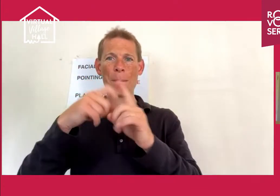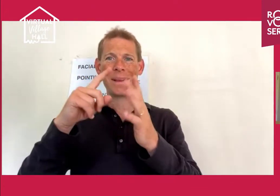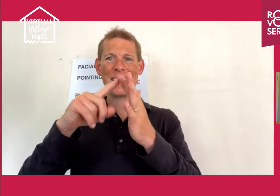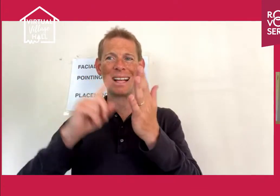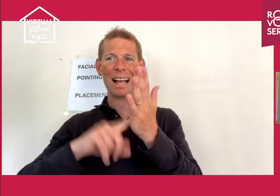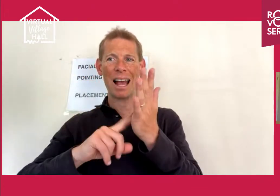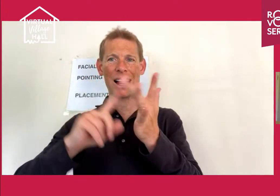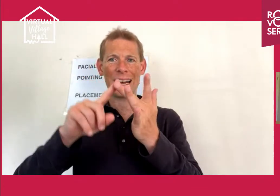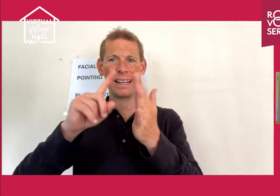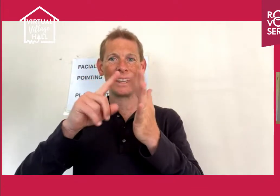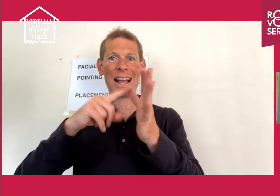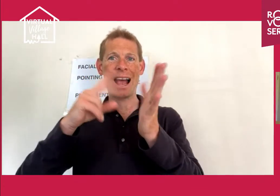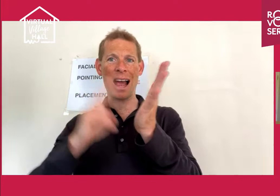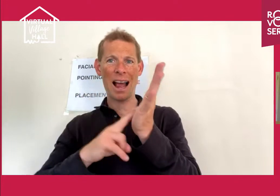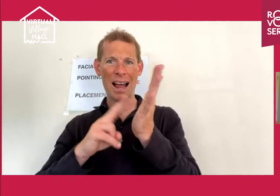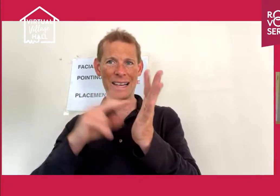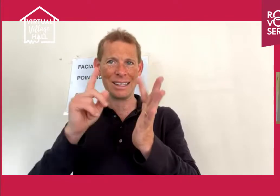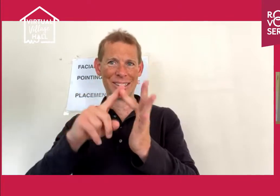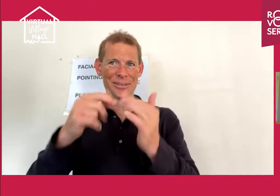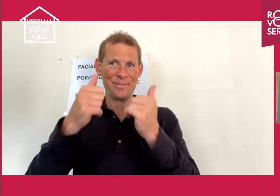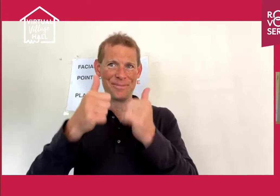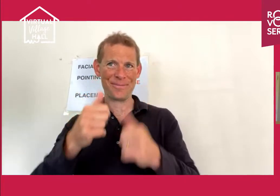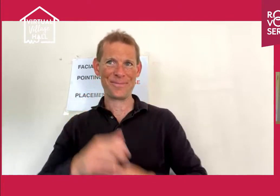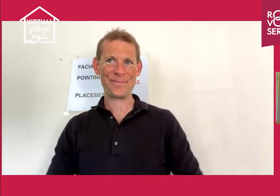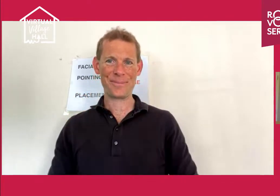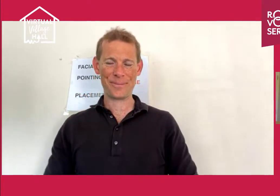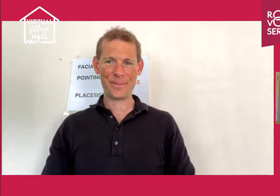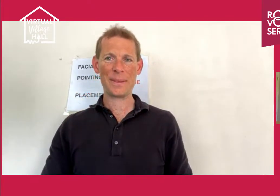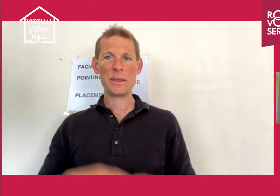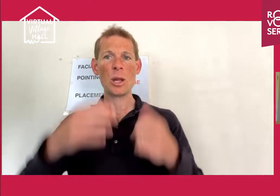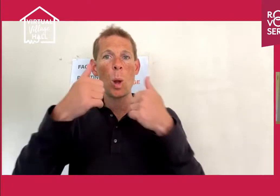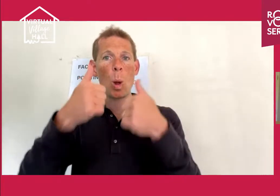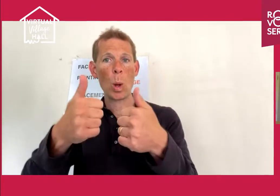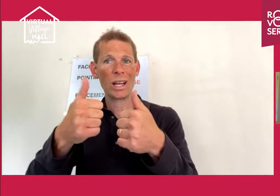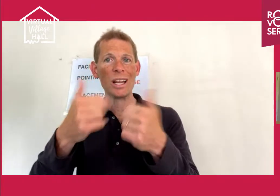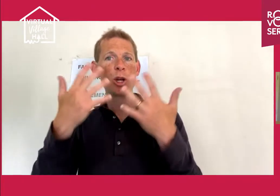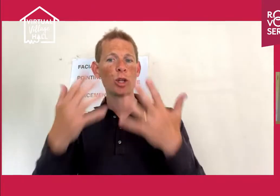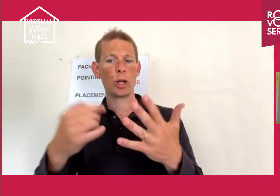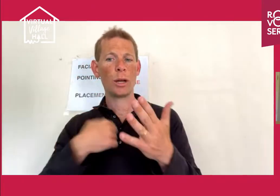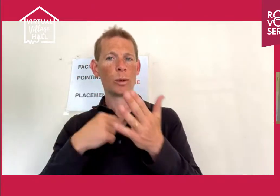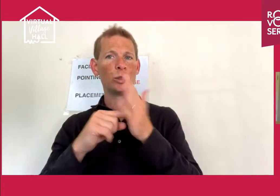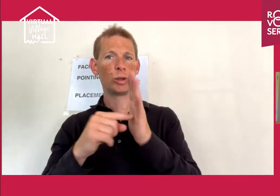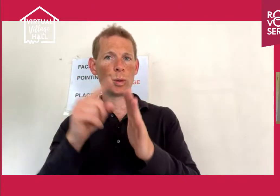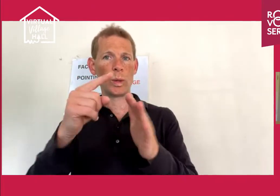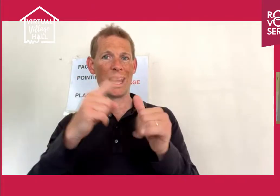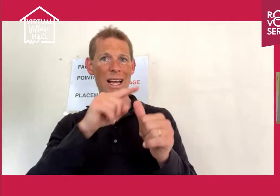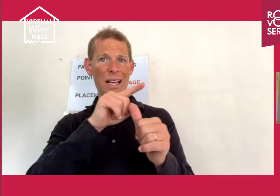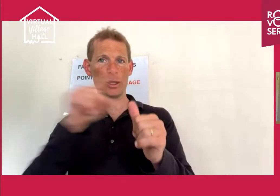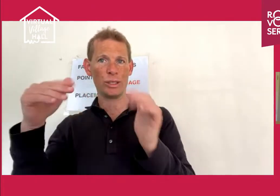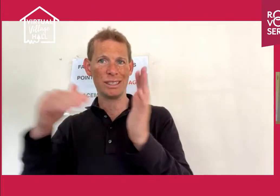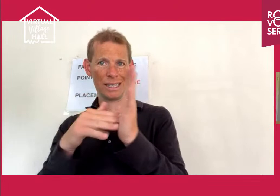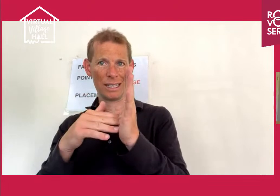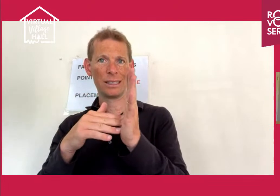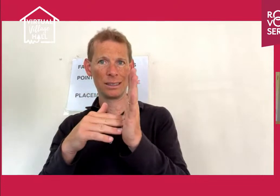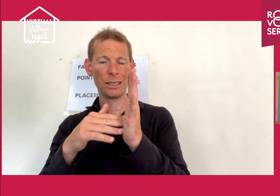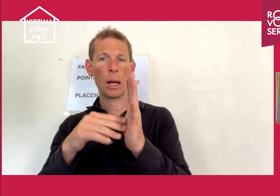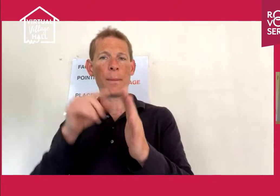Brilliant. And Kellyanne, you're very welcome today too. Thank you for joining. So I'm going to do